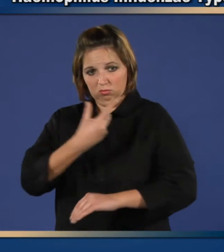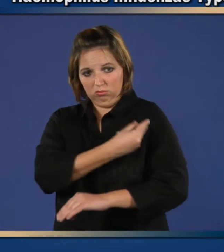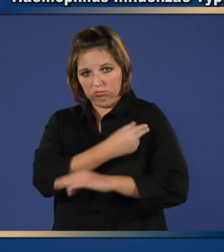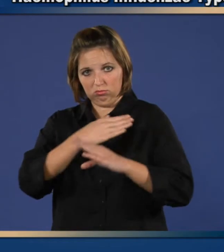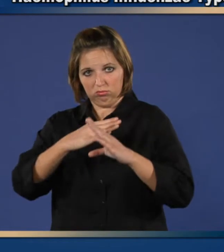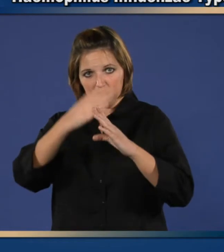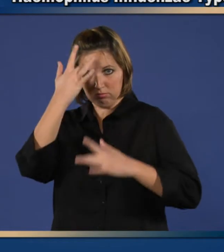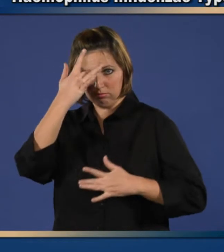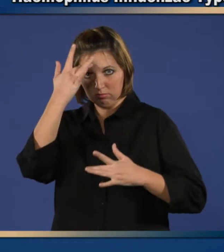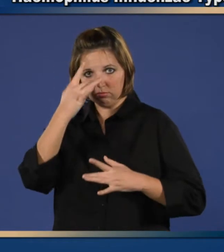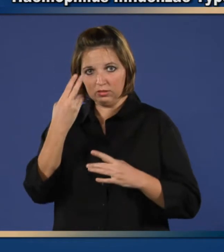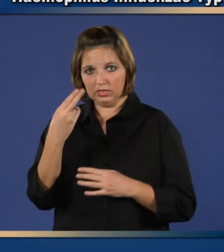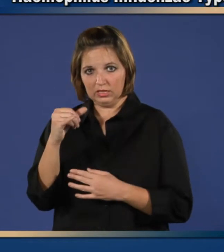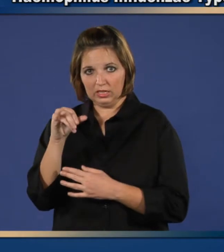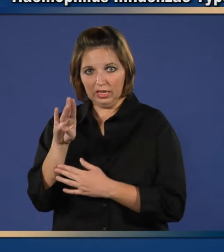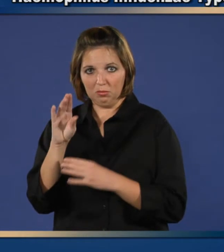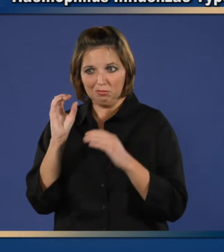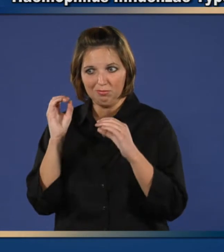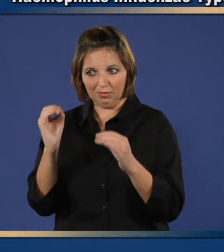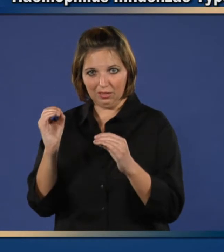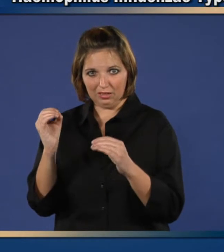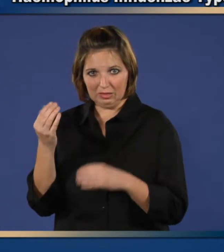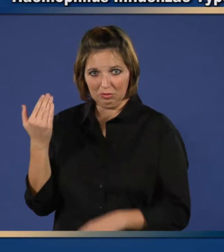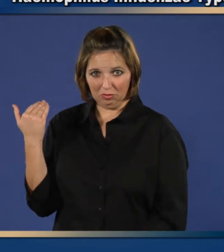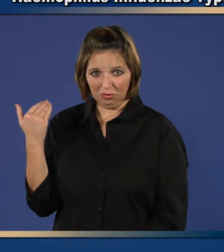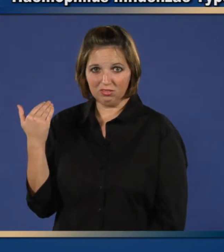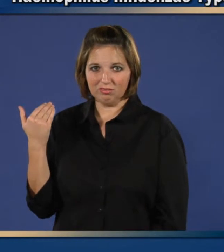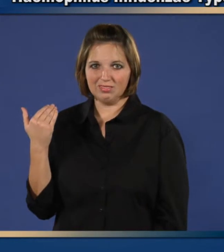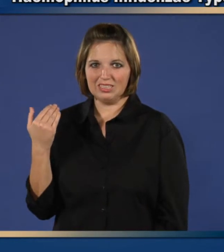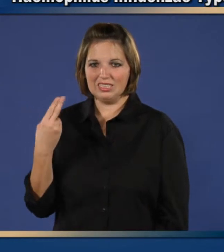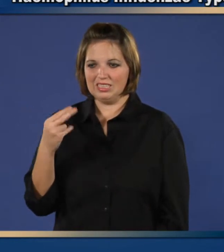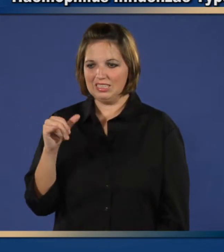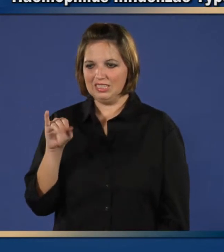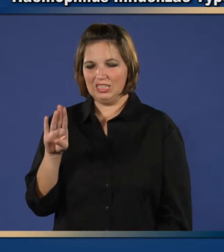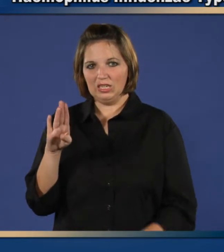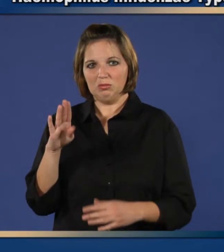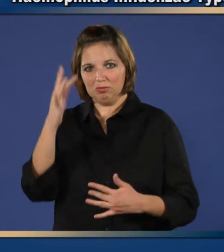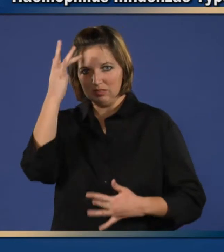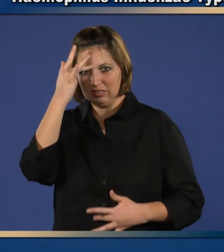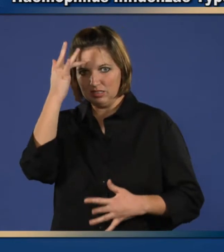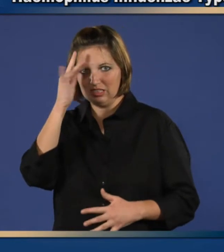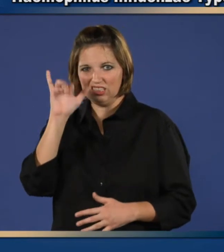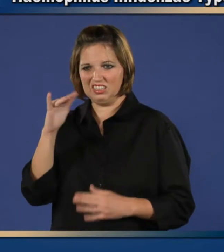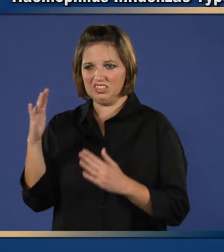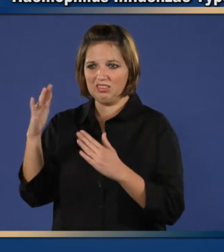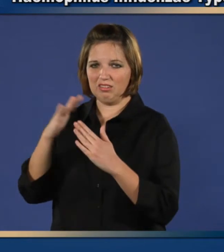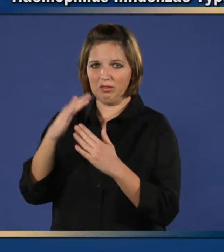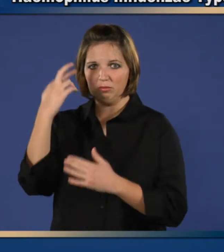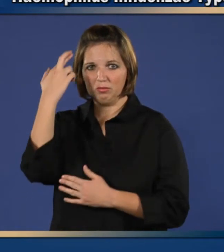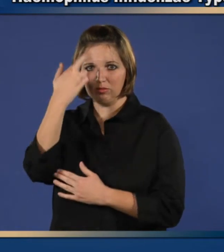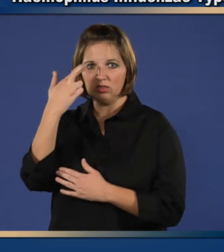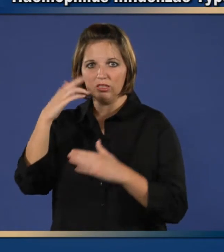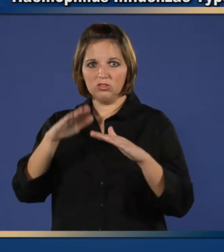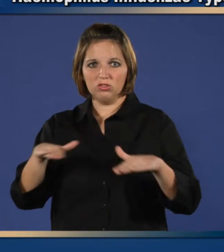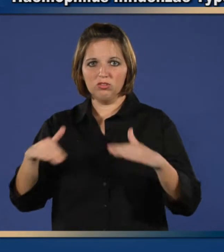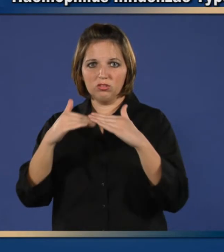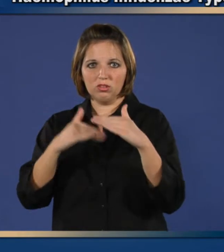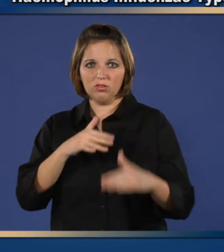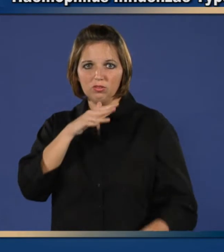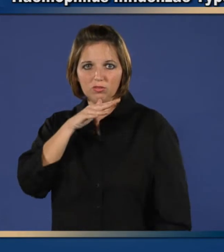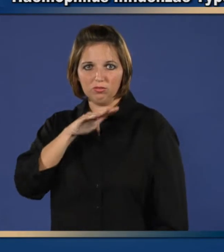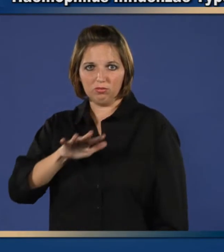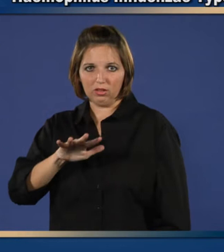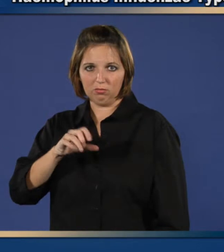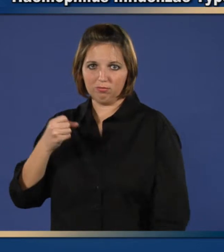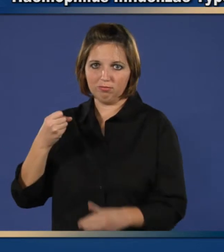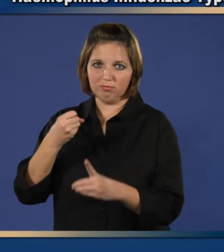Before Hib vaccine, Hib disease was the leading cause of bacterial meningitis among children under 5